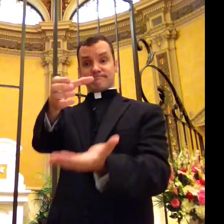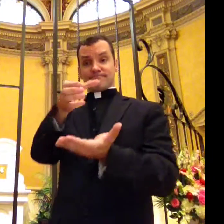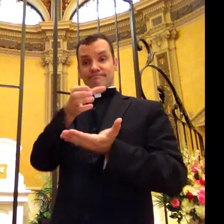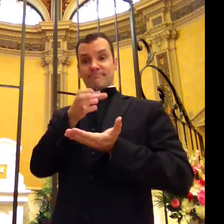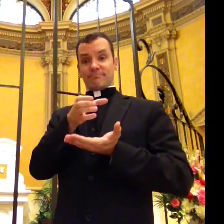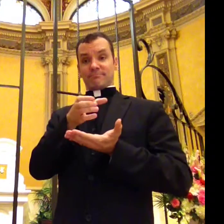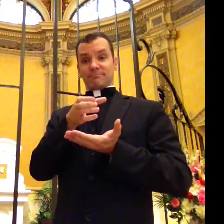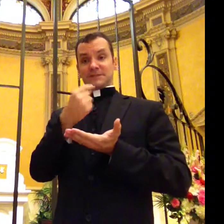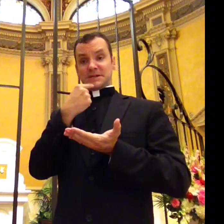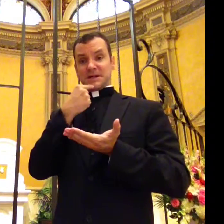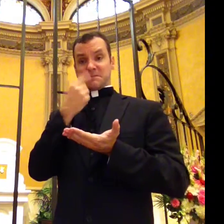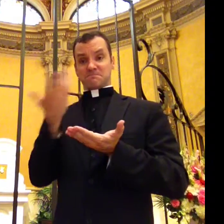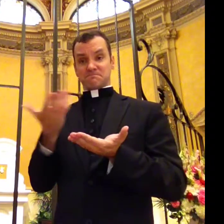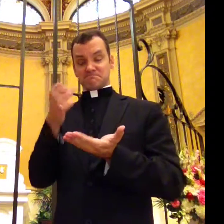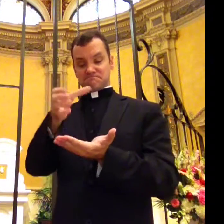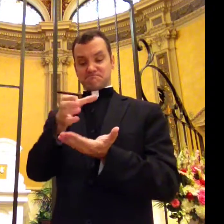He also took the chalice